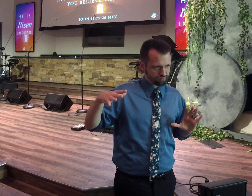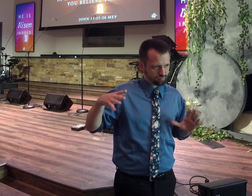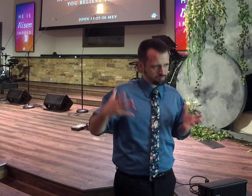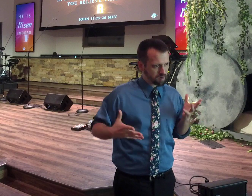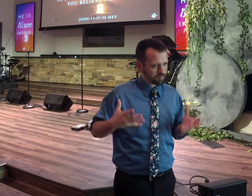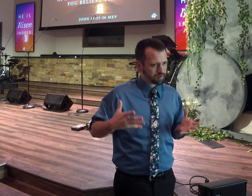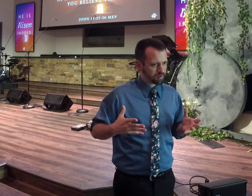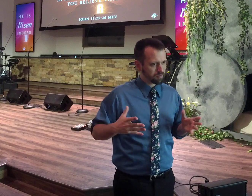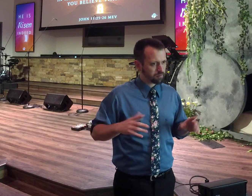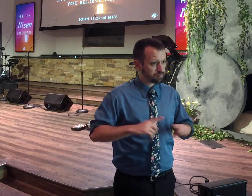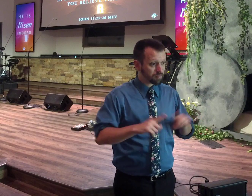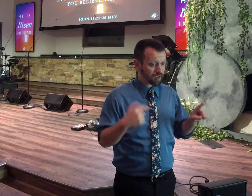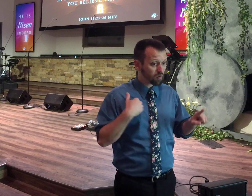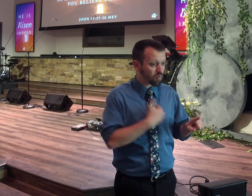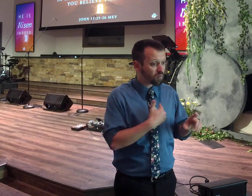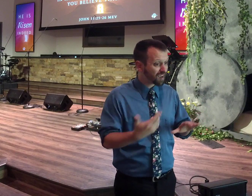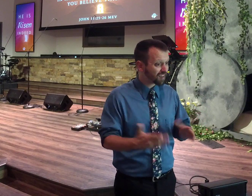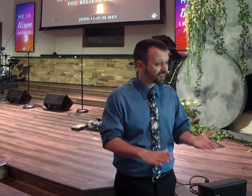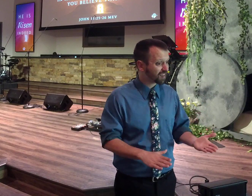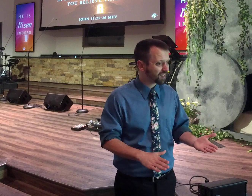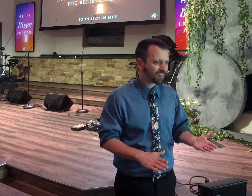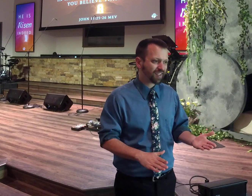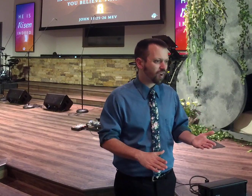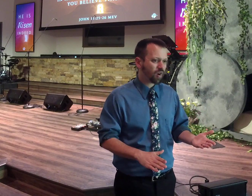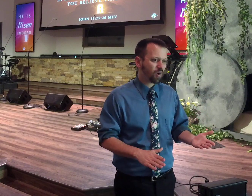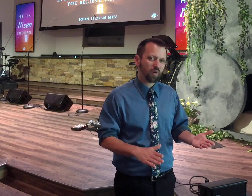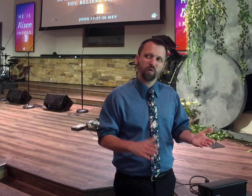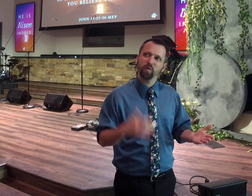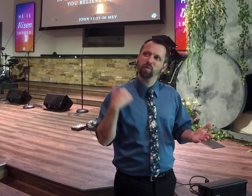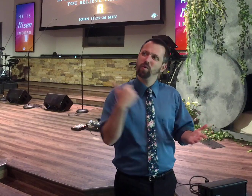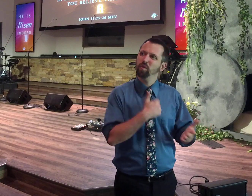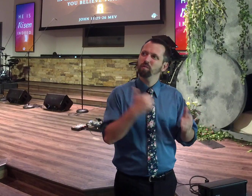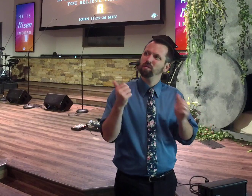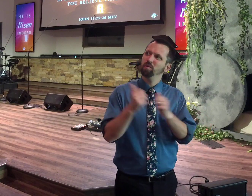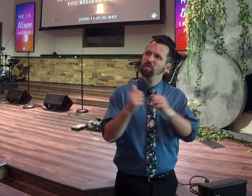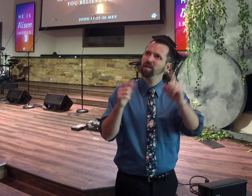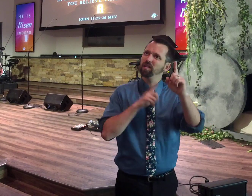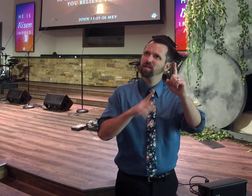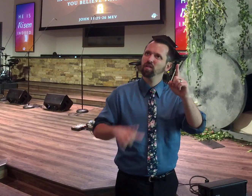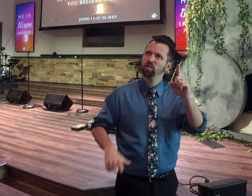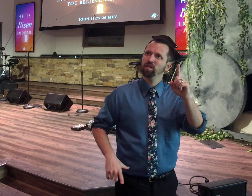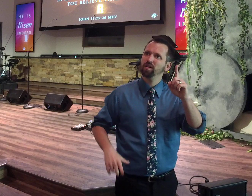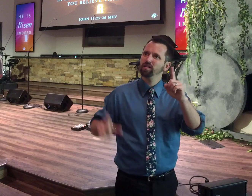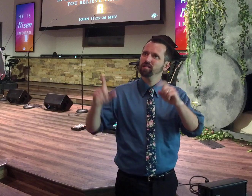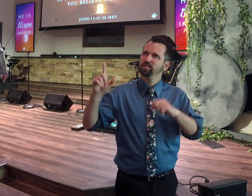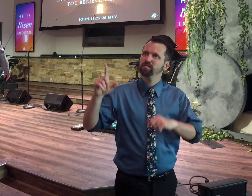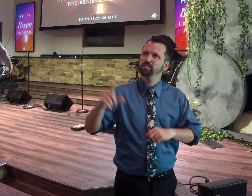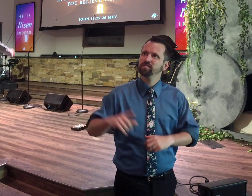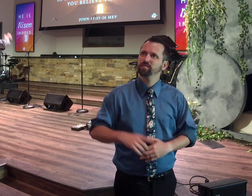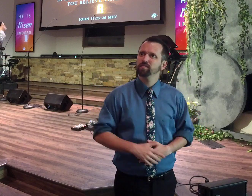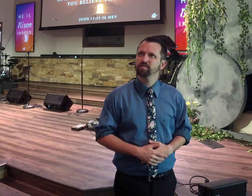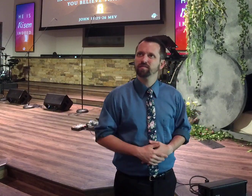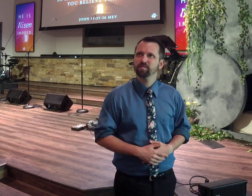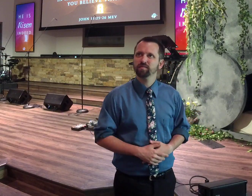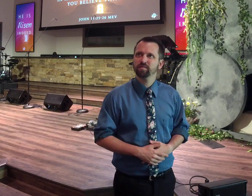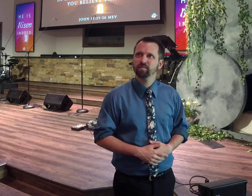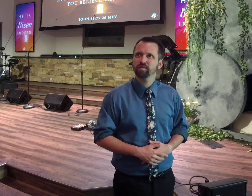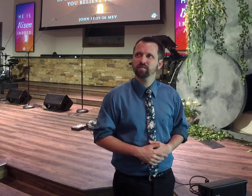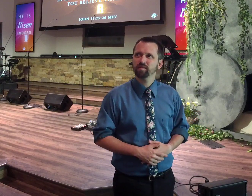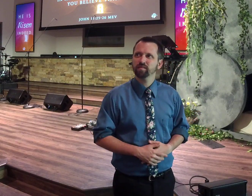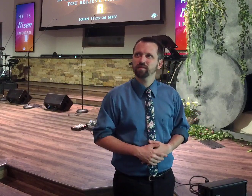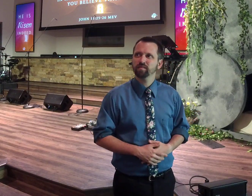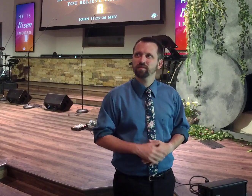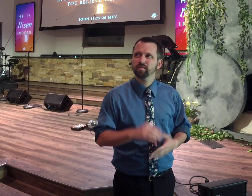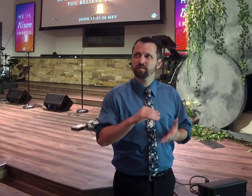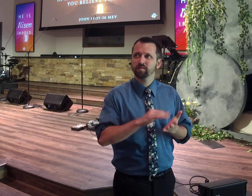point we don't die because we're going to be present with the Lord. But then he posed this very